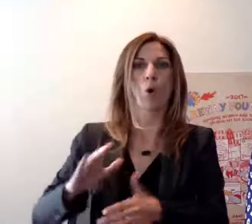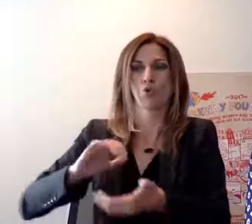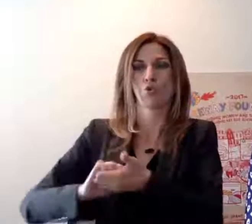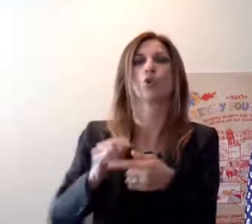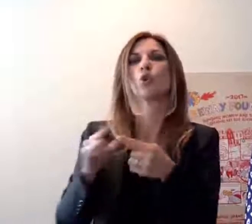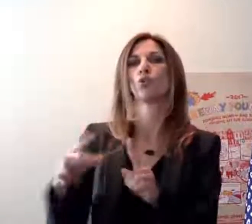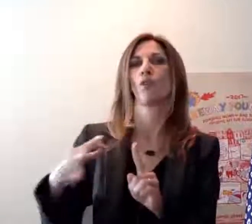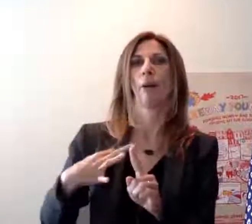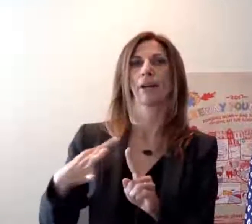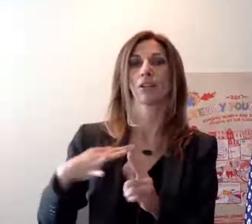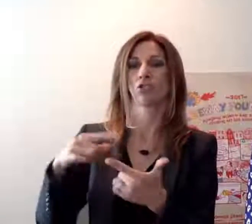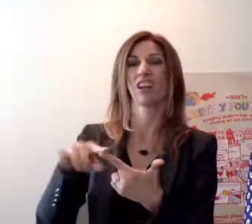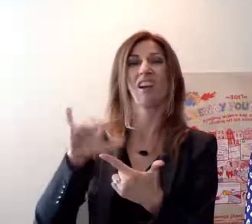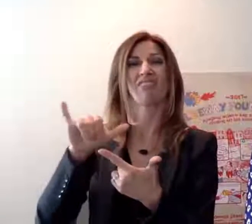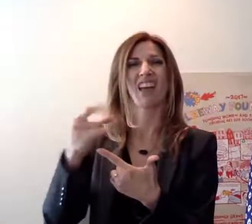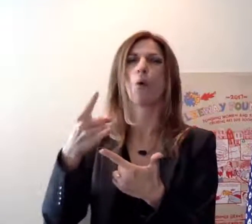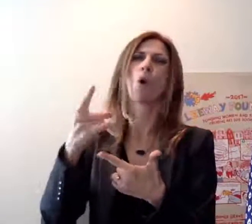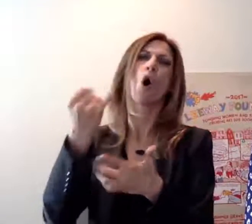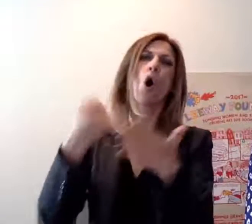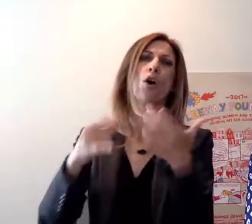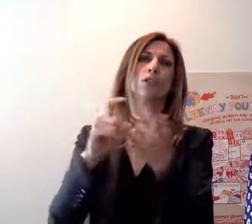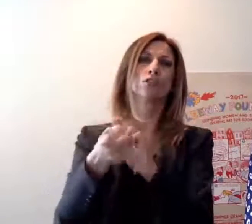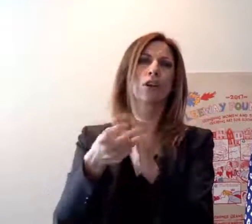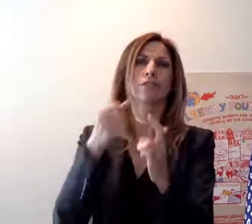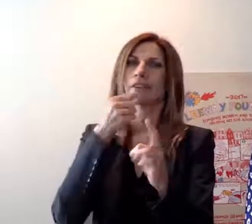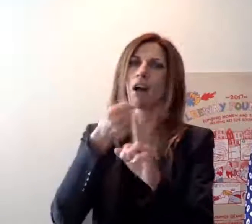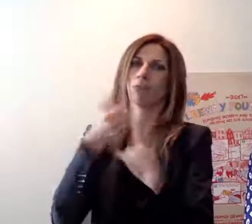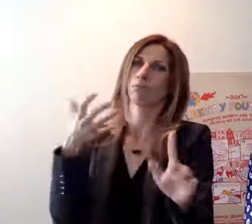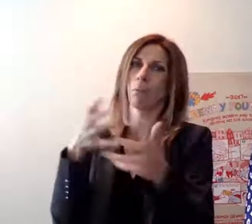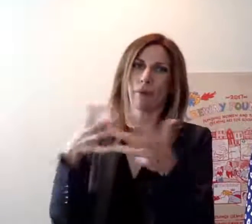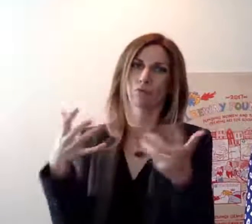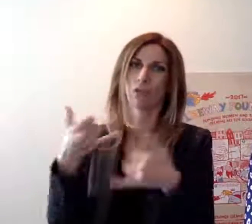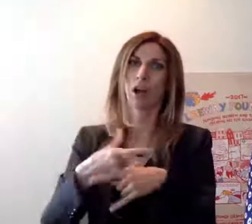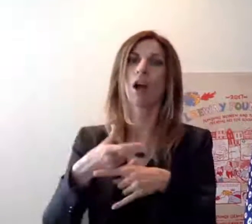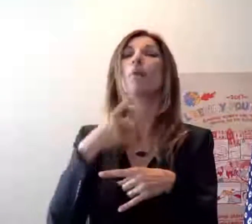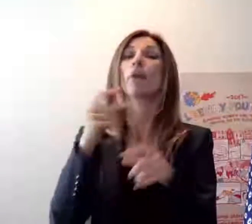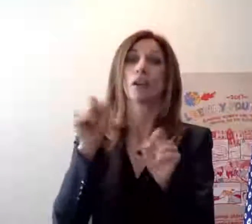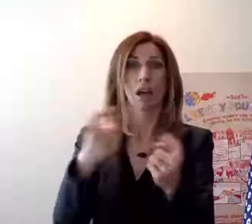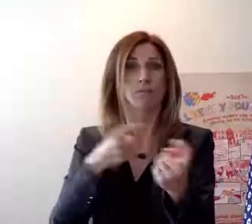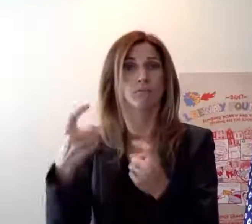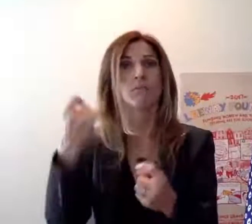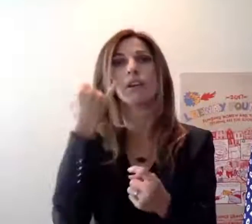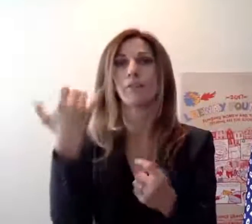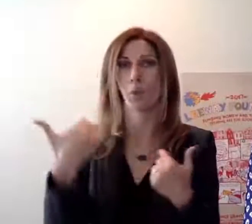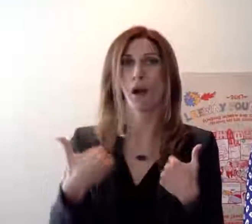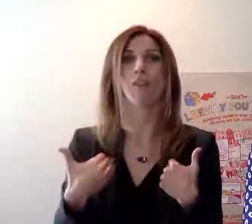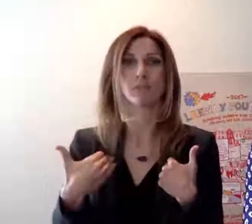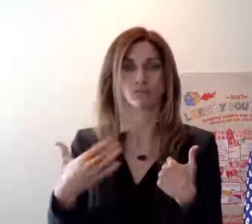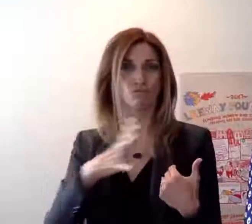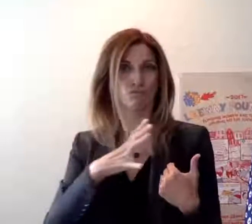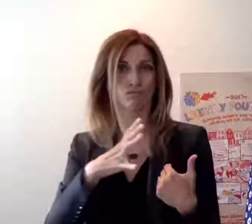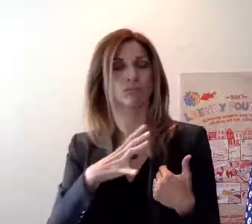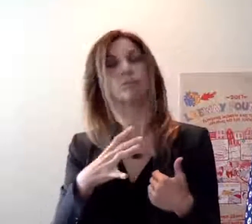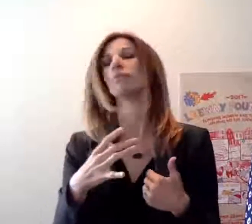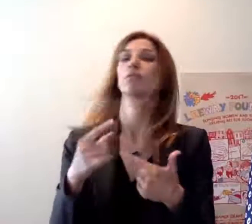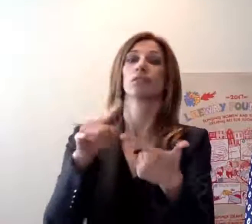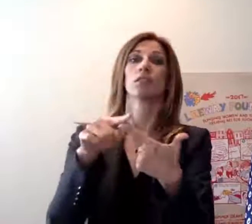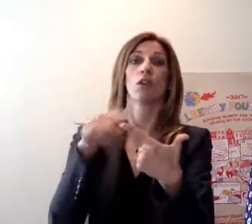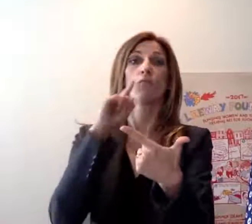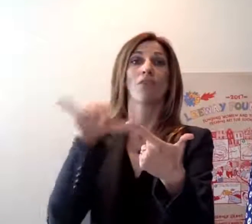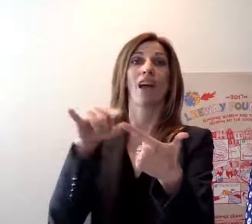we're not focusing as much on the Art and Change Grant today, I won't say more, but you can ask questions if you have them. That deadline